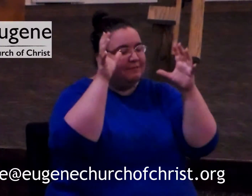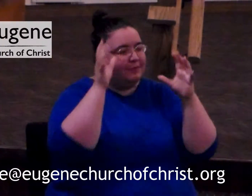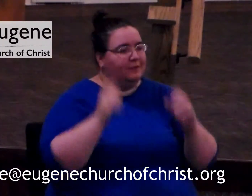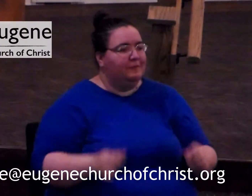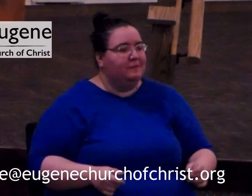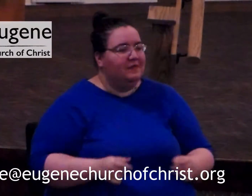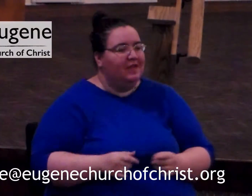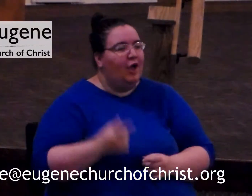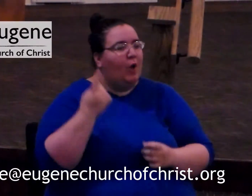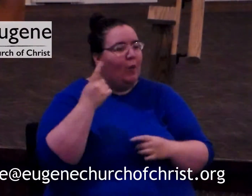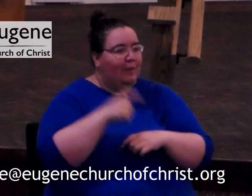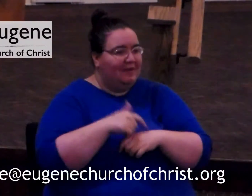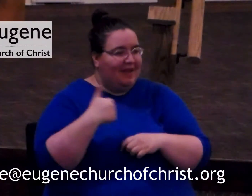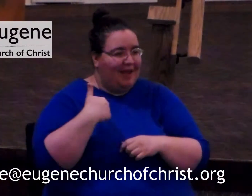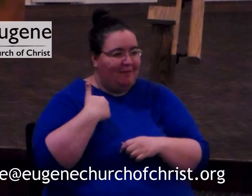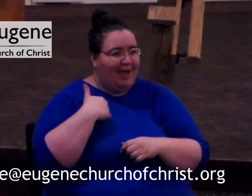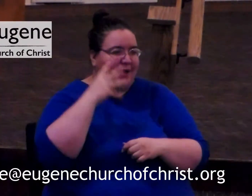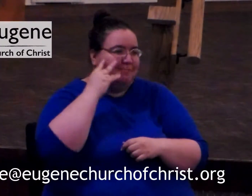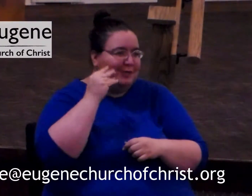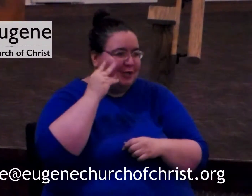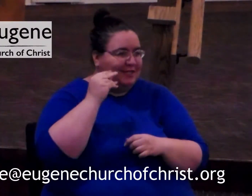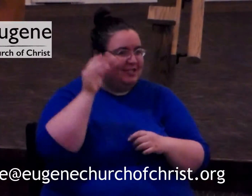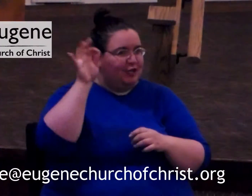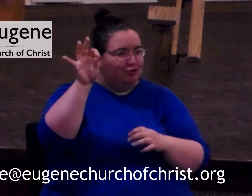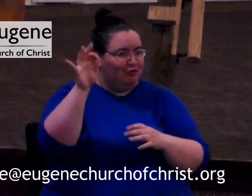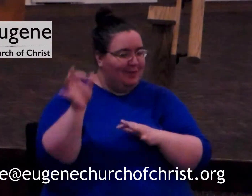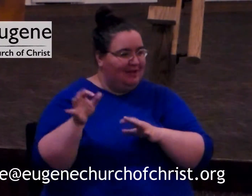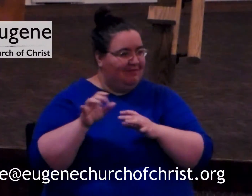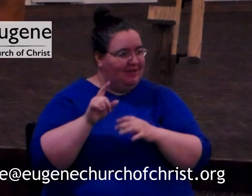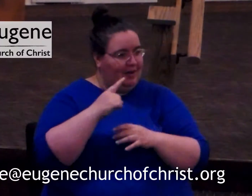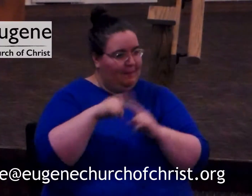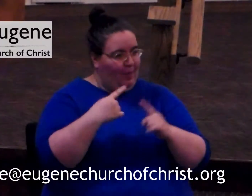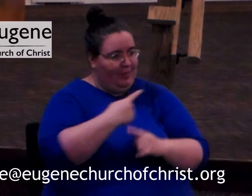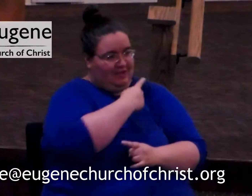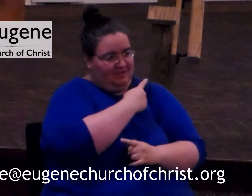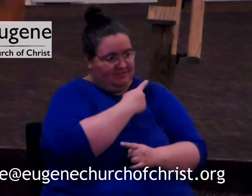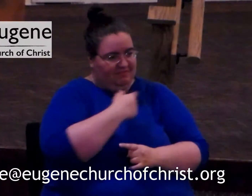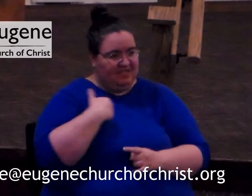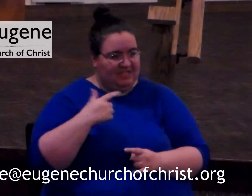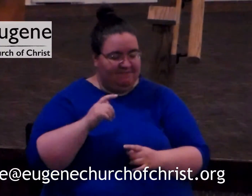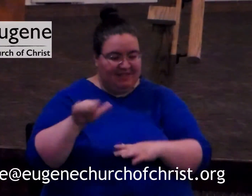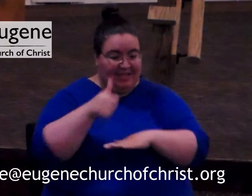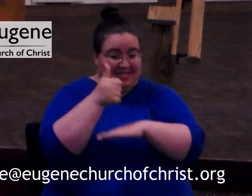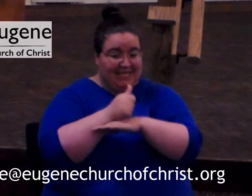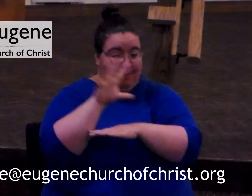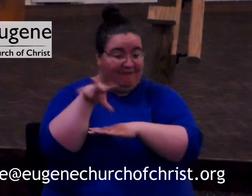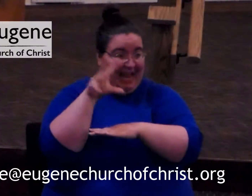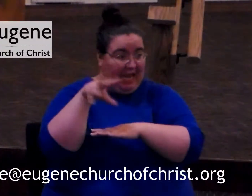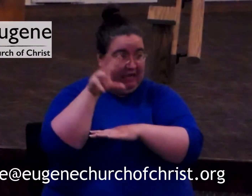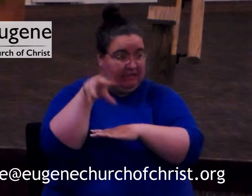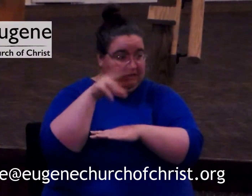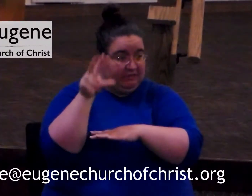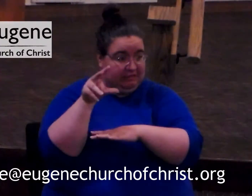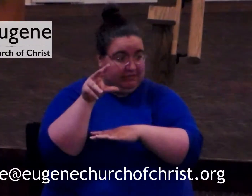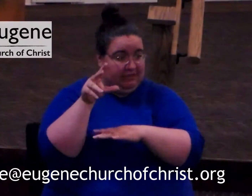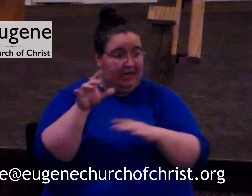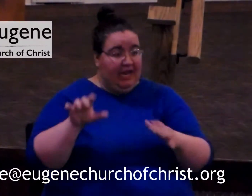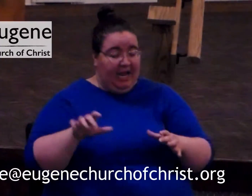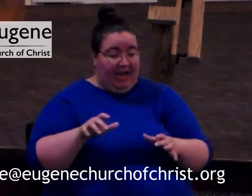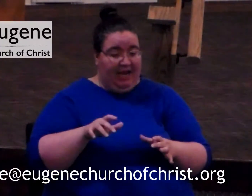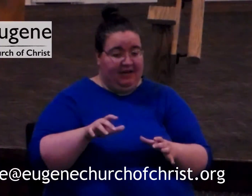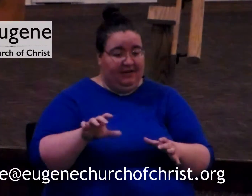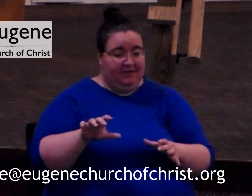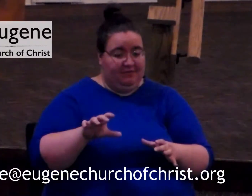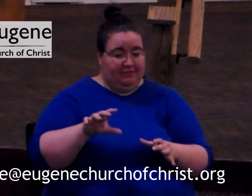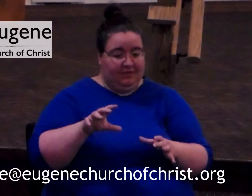stage and opened up a container of nard, which is not something you just go buy at the store nowadays, but maybe